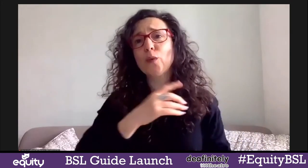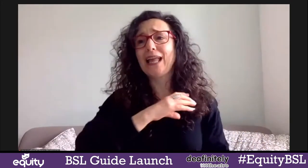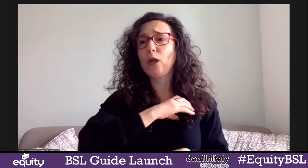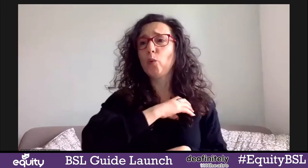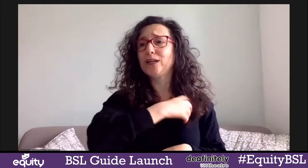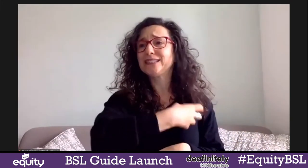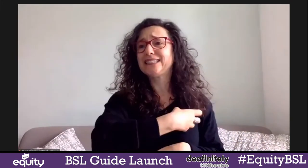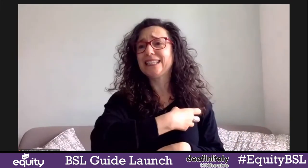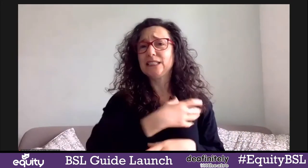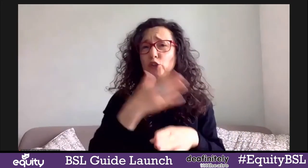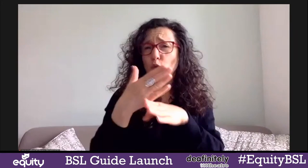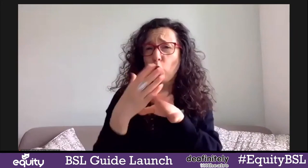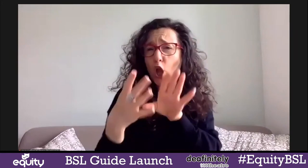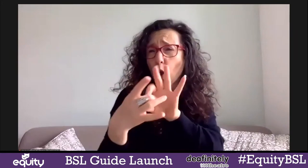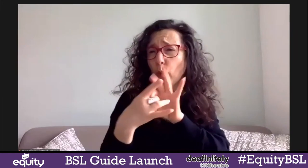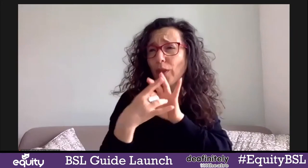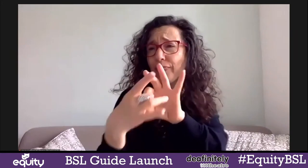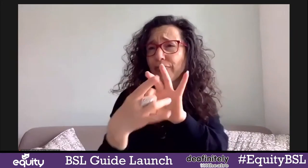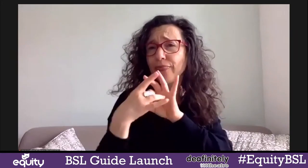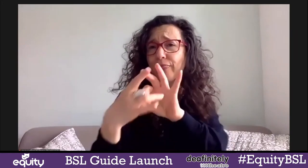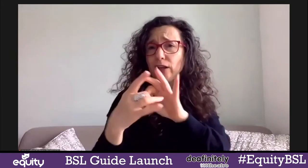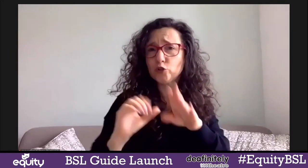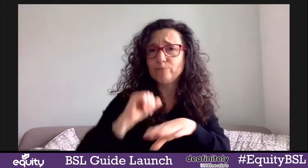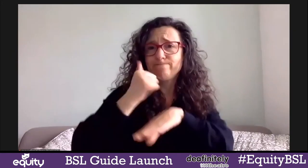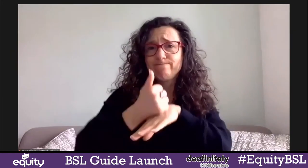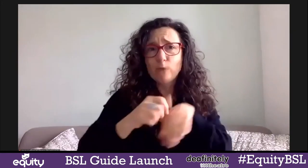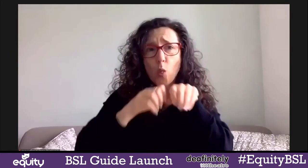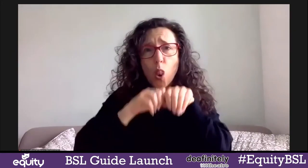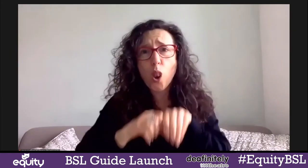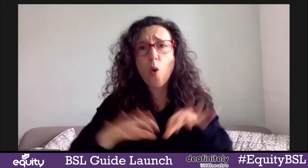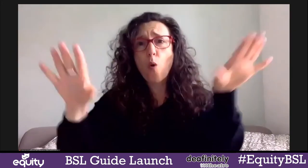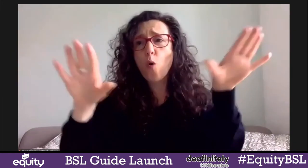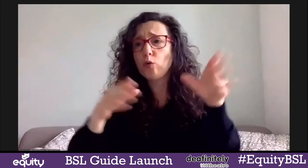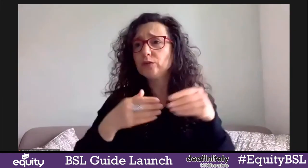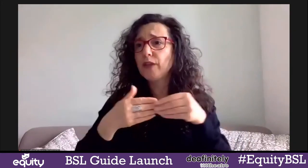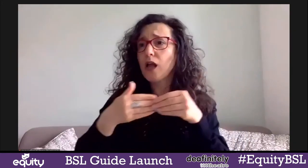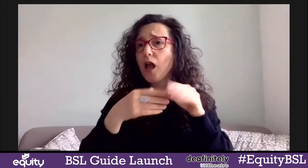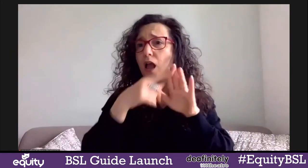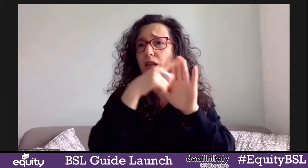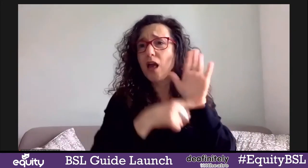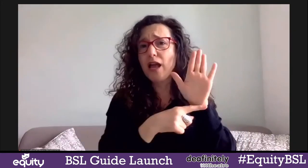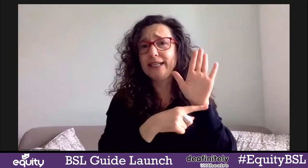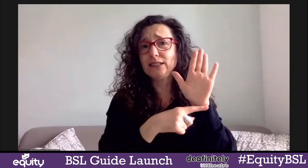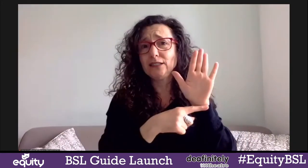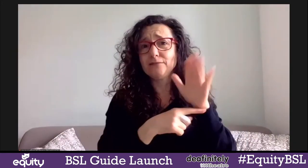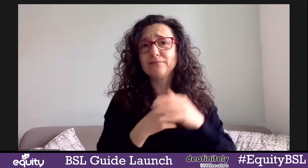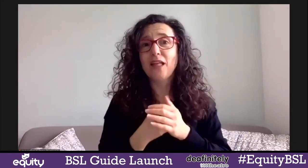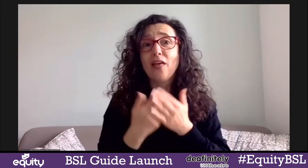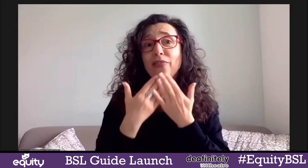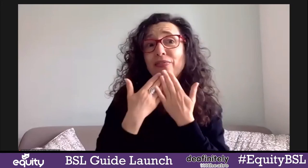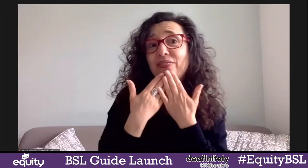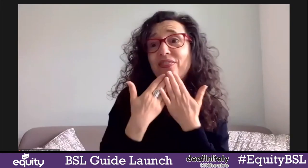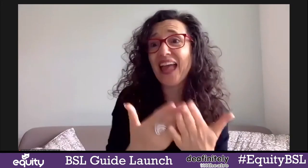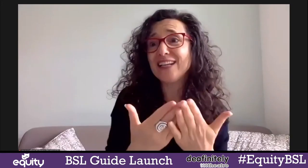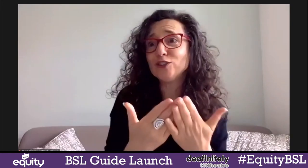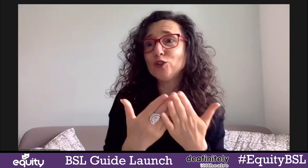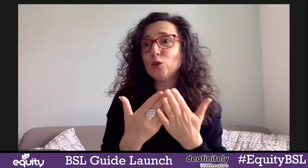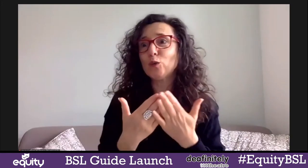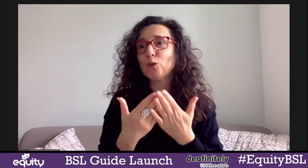contribution and for your time. A huge thank you to Equity for working with us to launch this guidelines. I really do appreciate